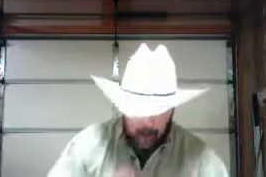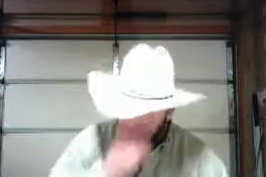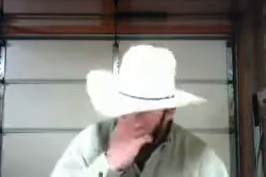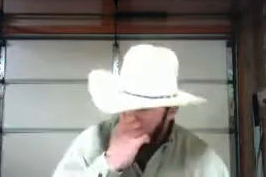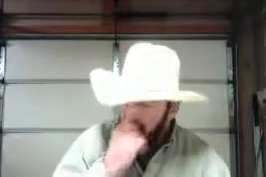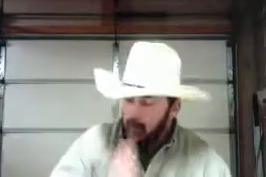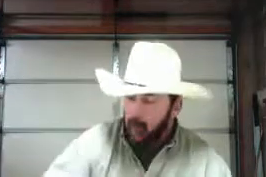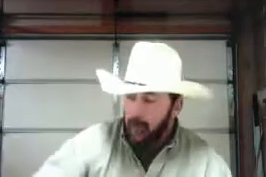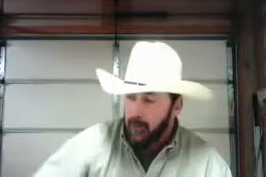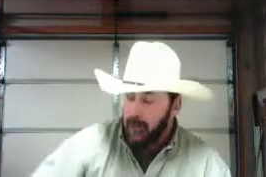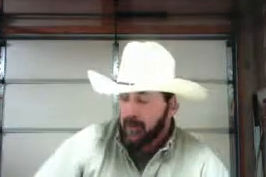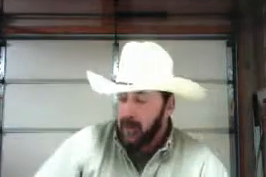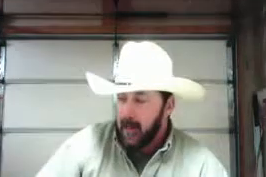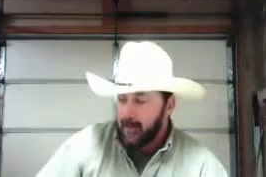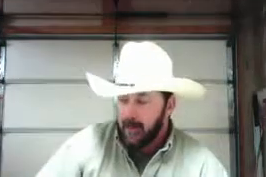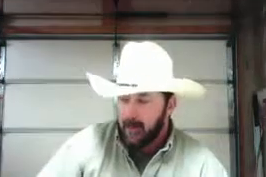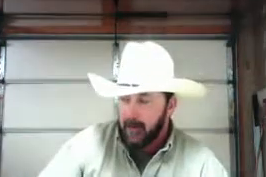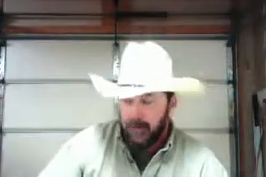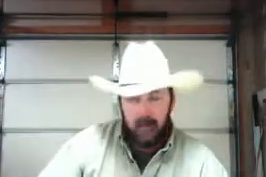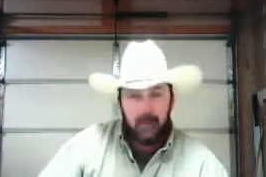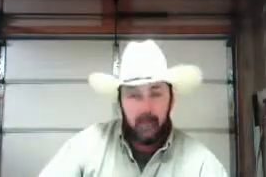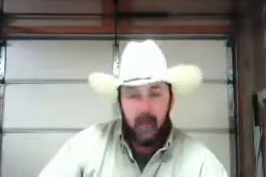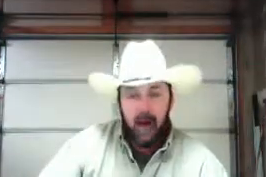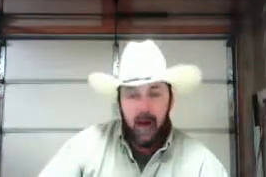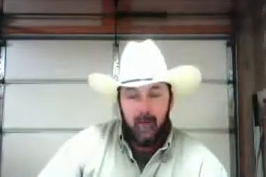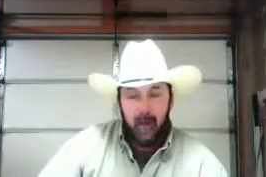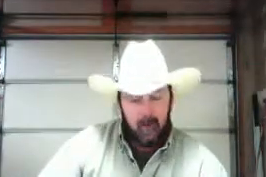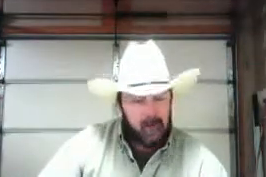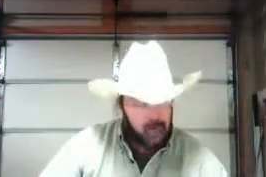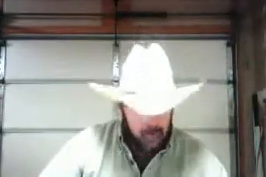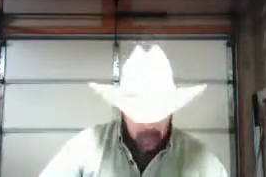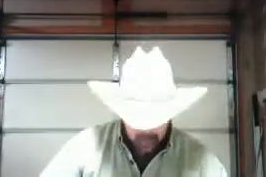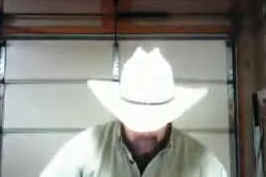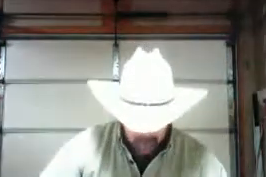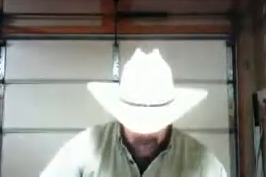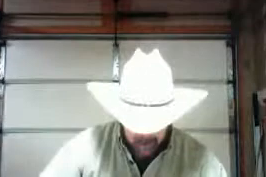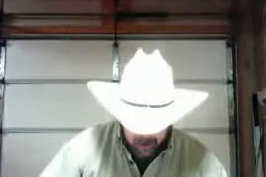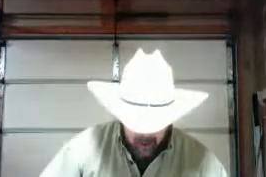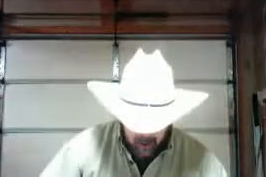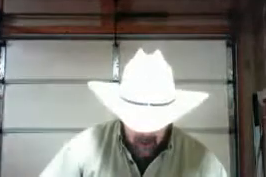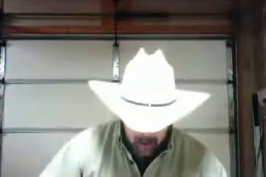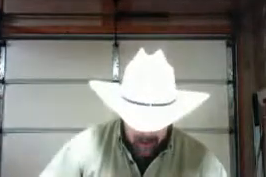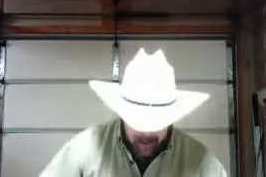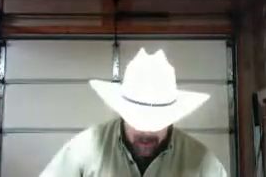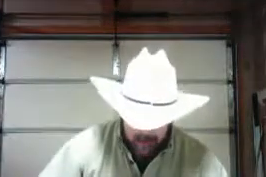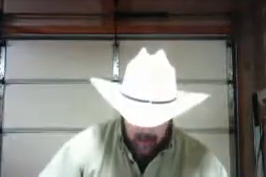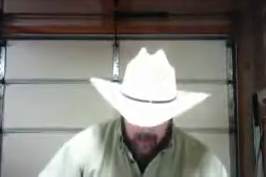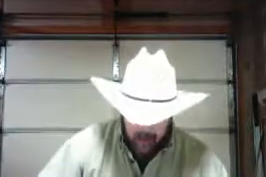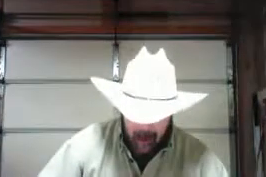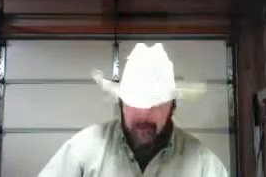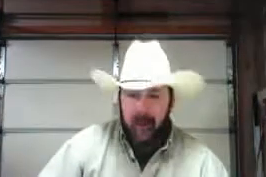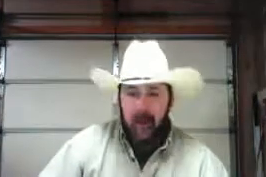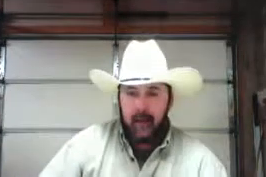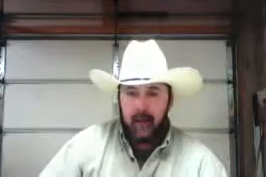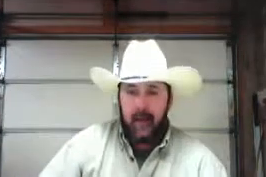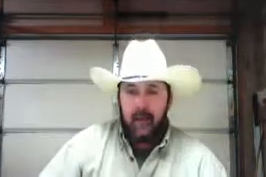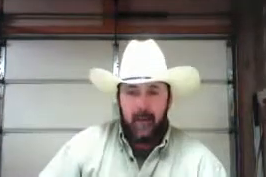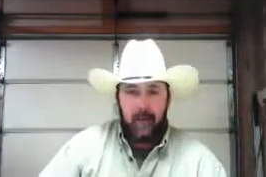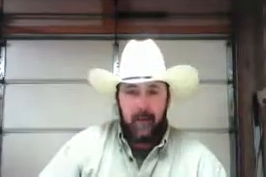I know some of you are wondering, and some of you asked me to send something a while back on strategic shock and all that, and I just ain't gonna be able to do